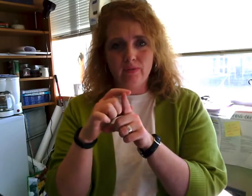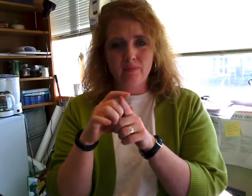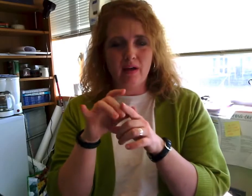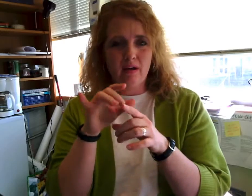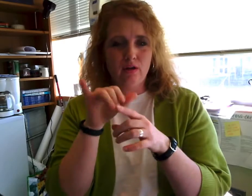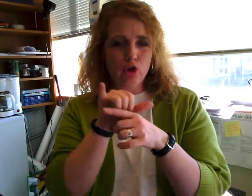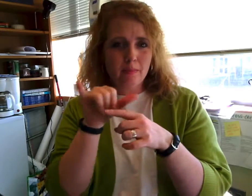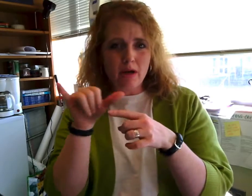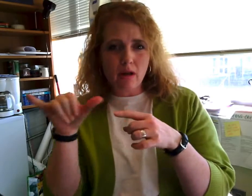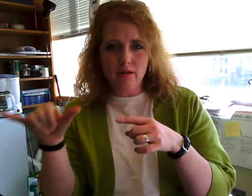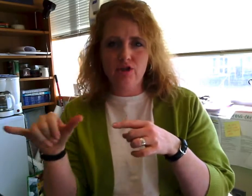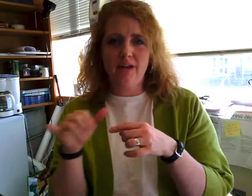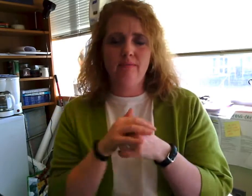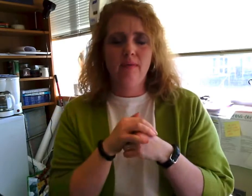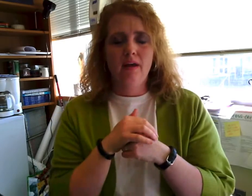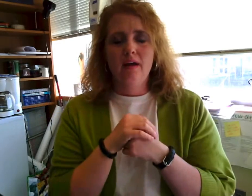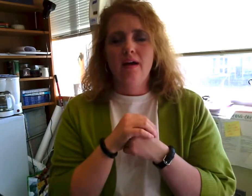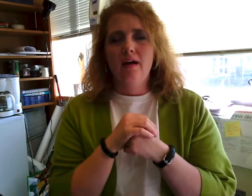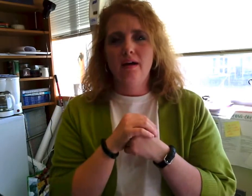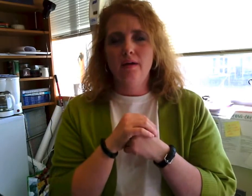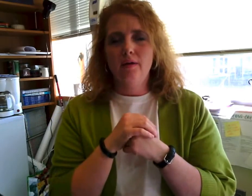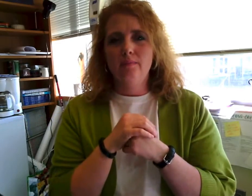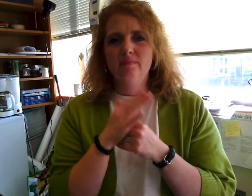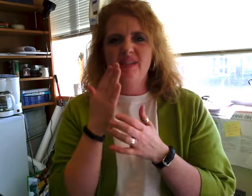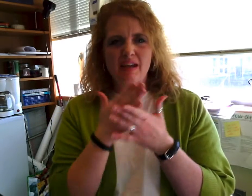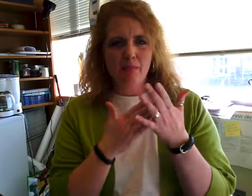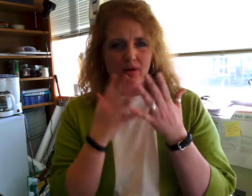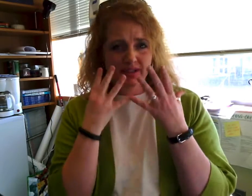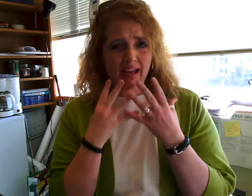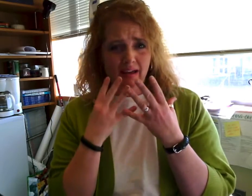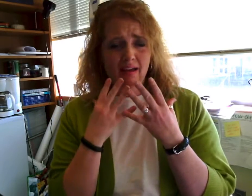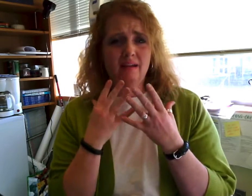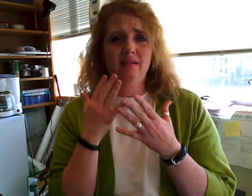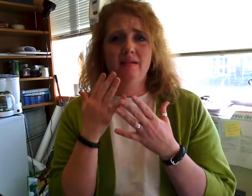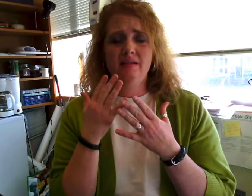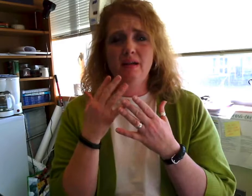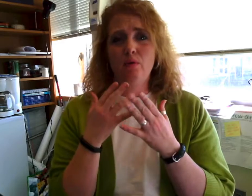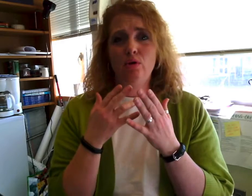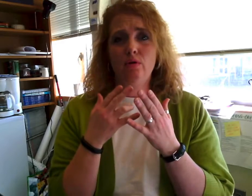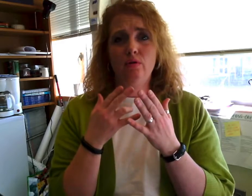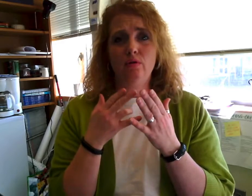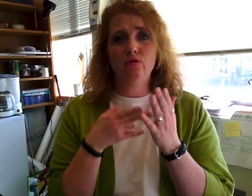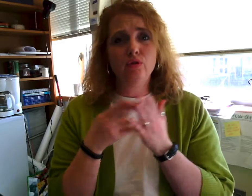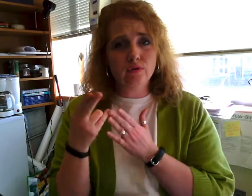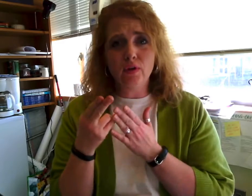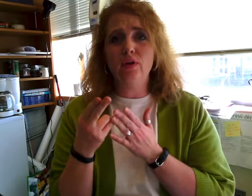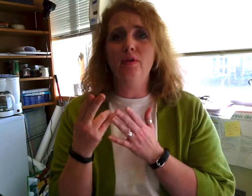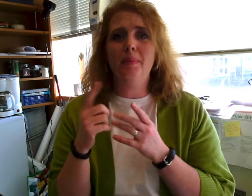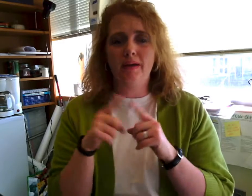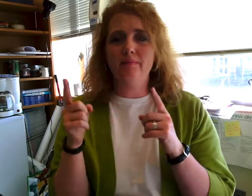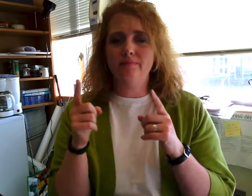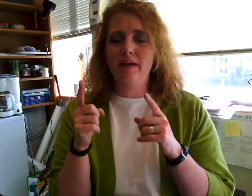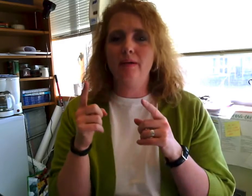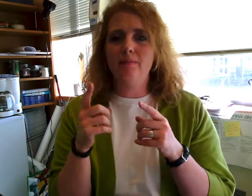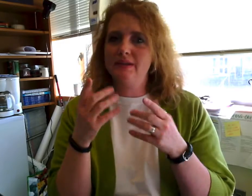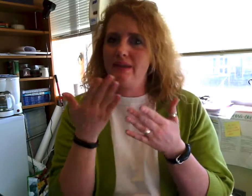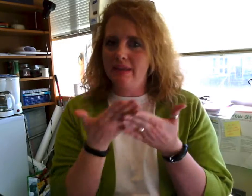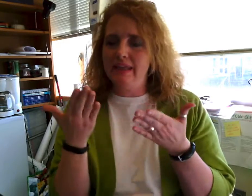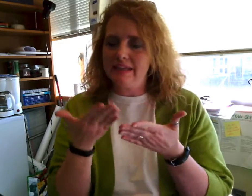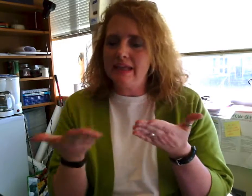words, terminology. Some are sad, some are truthful, but these